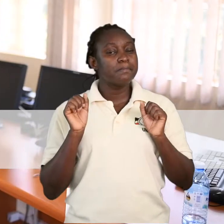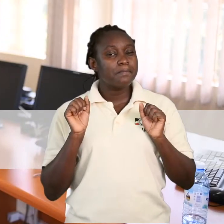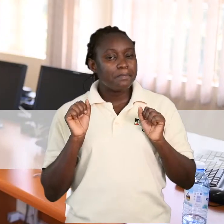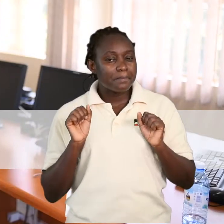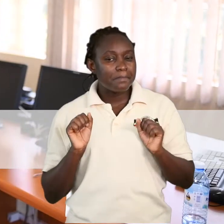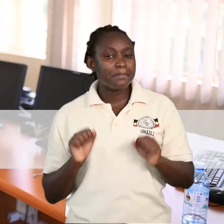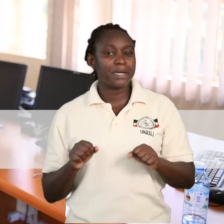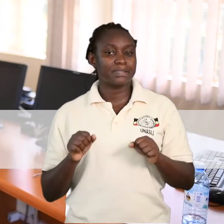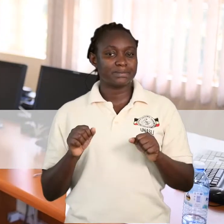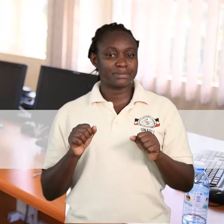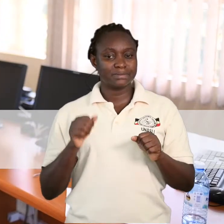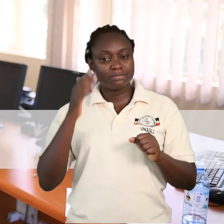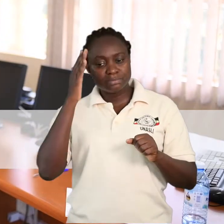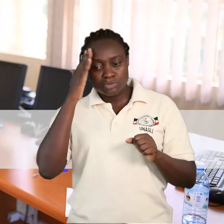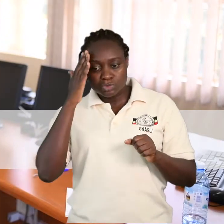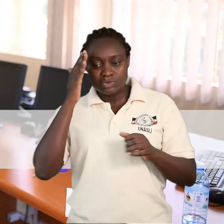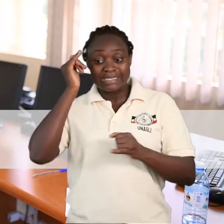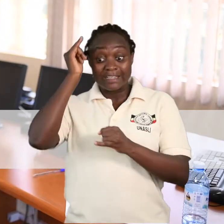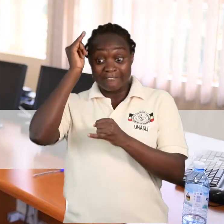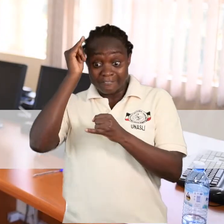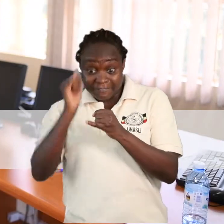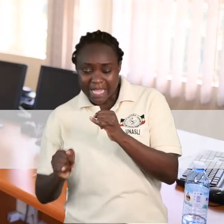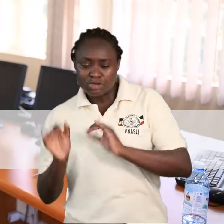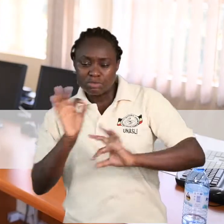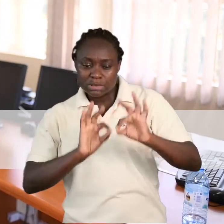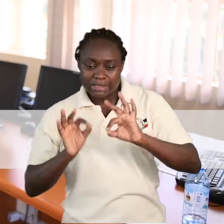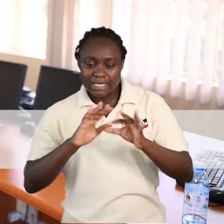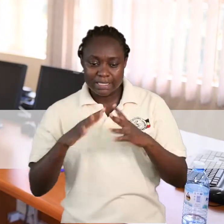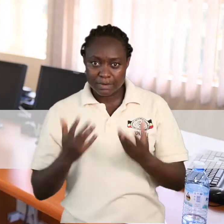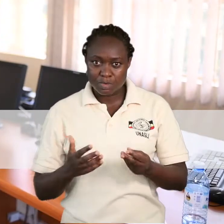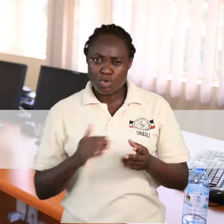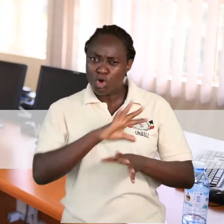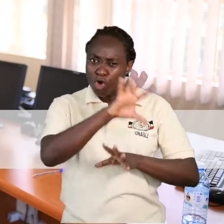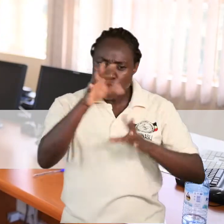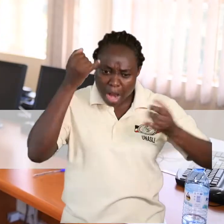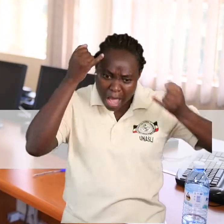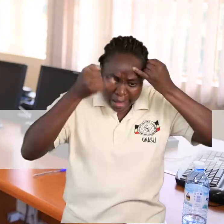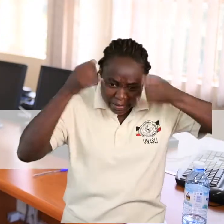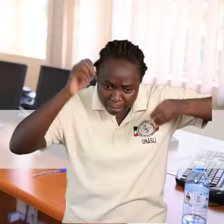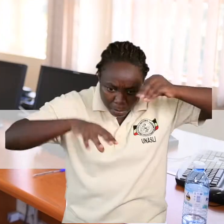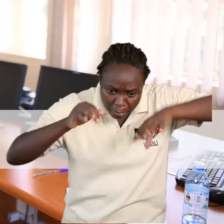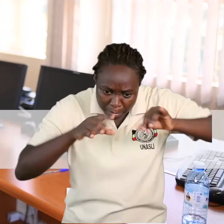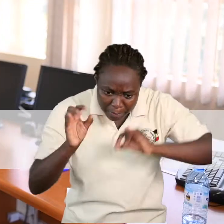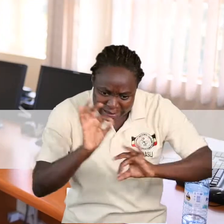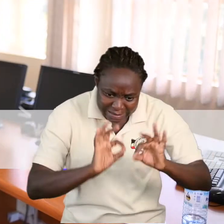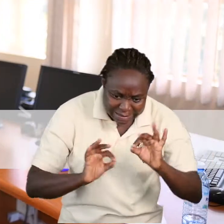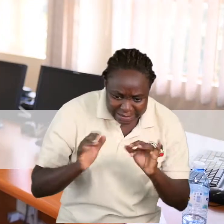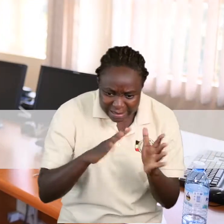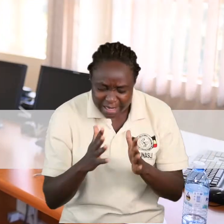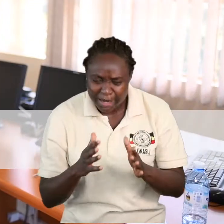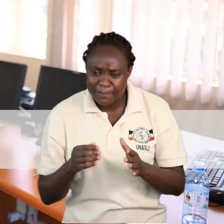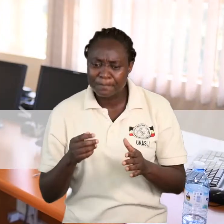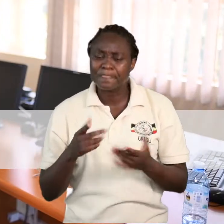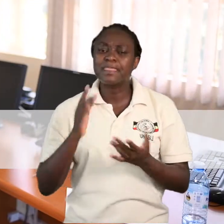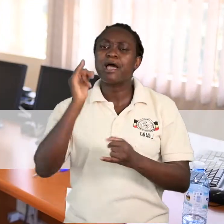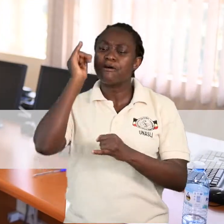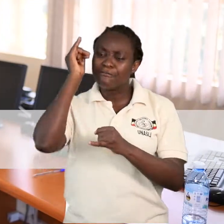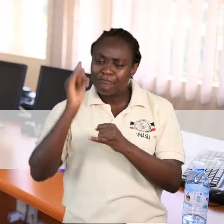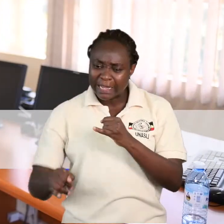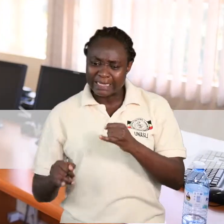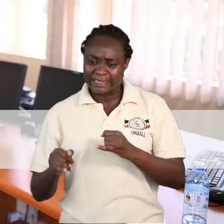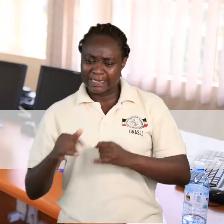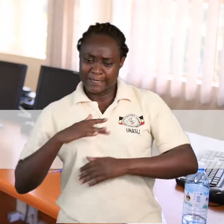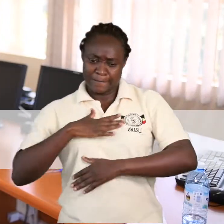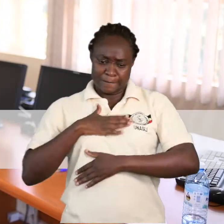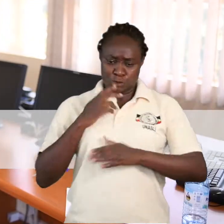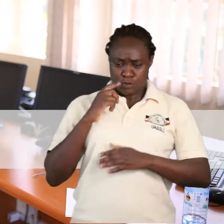the final design. Meaning that having put all your ideas, you now look at what are you finally putting on